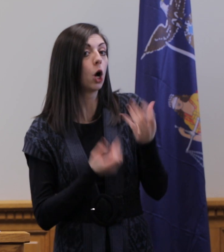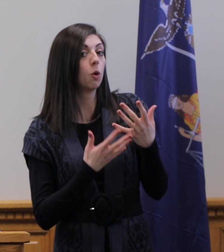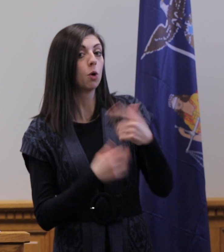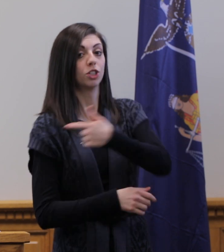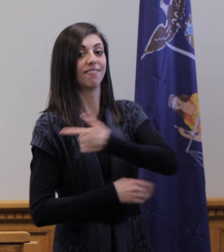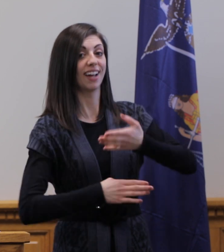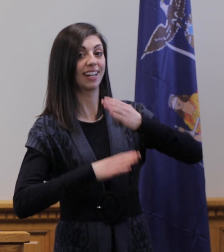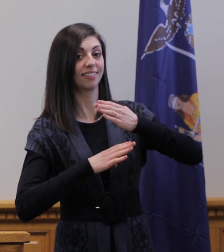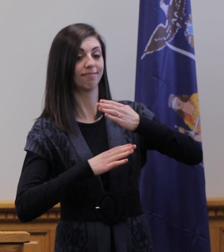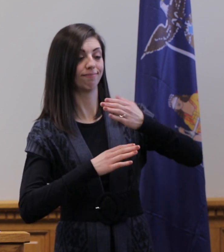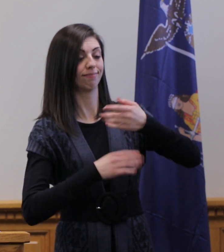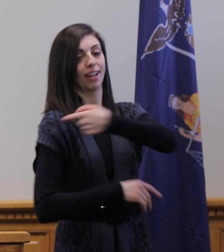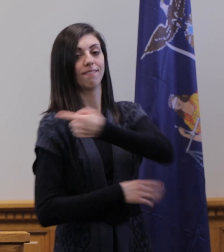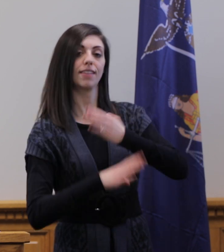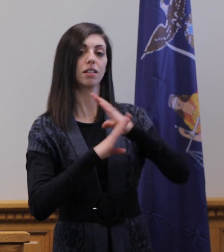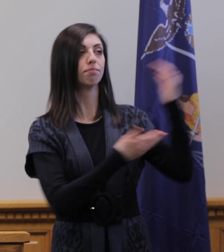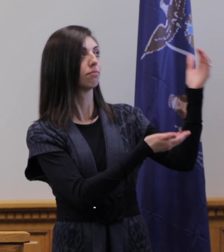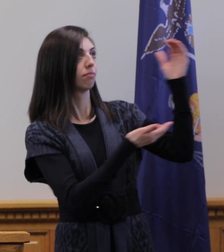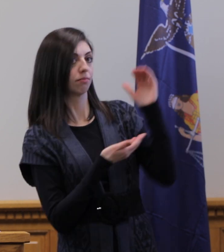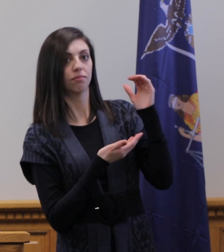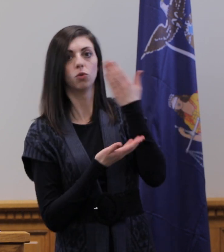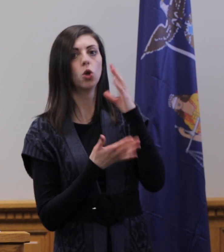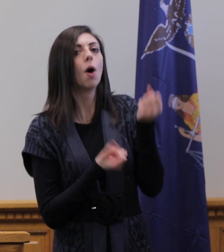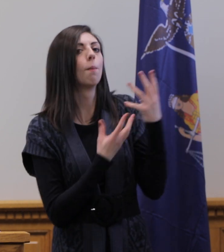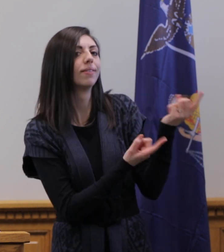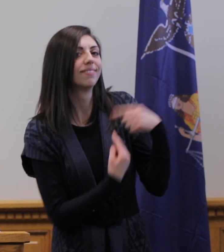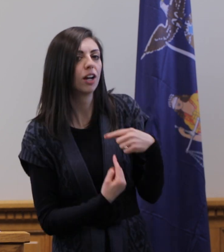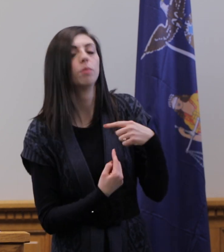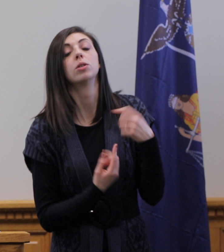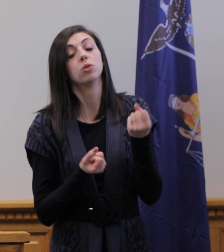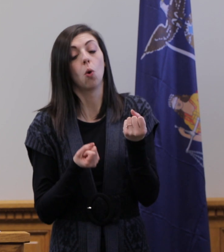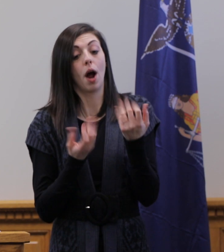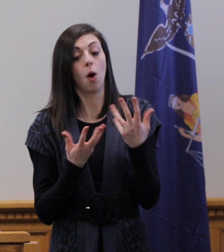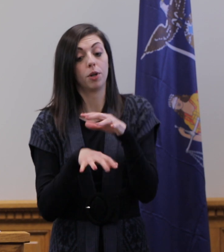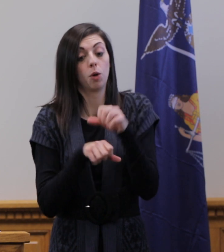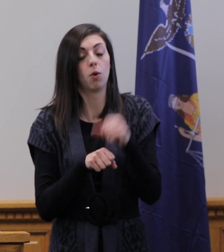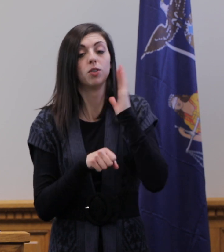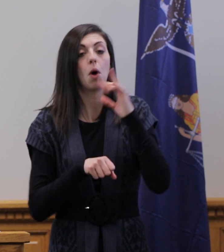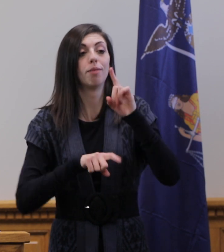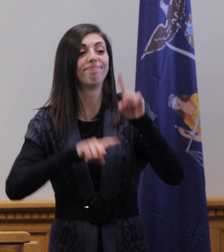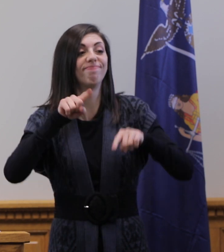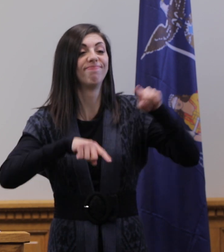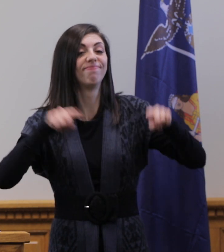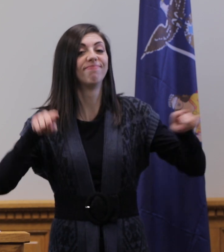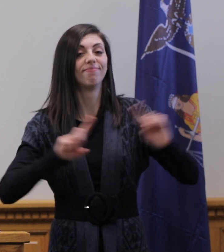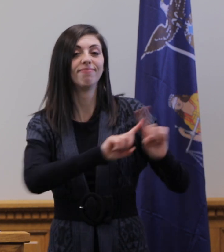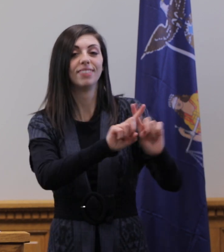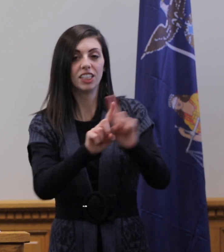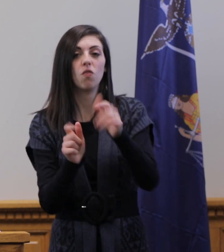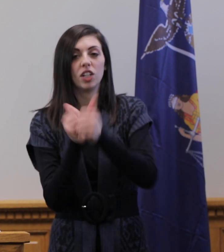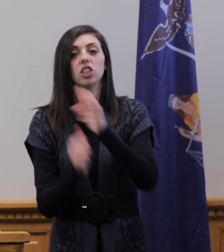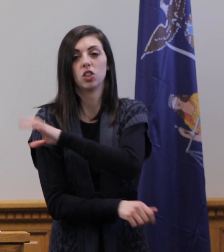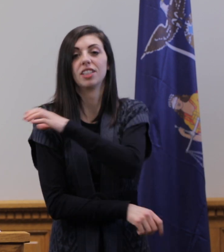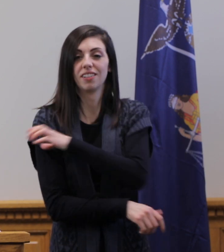being allocated to the county until it is ready to be shipped, so the number of appointments will vary from clinic to clinic. We share